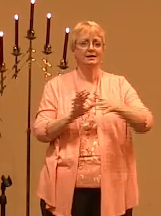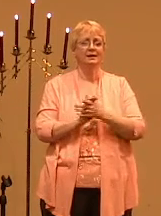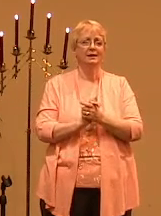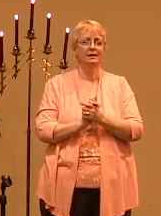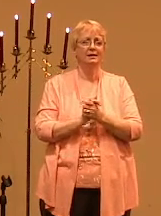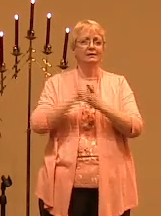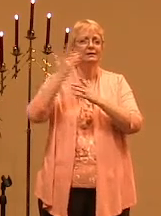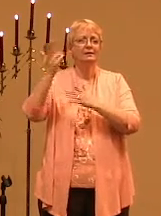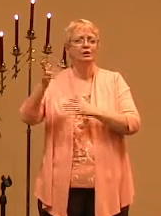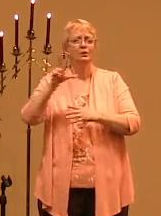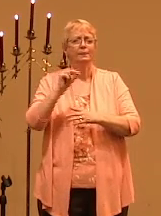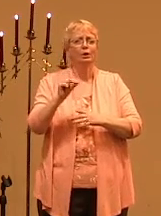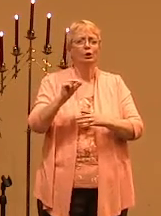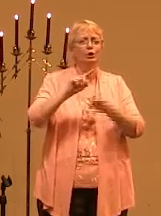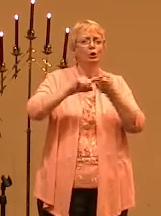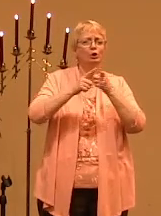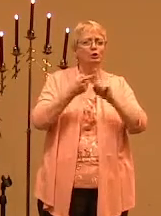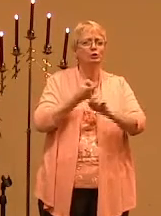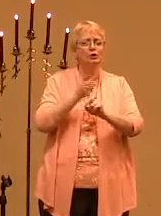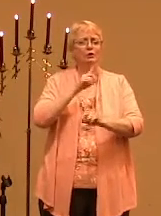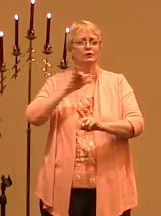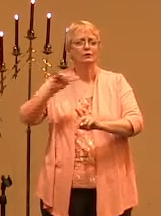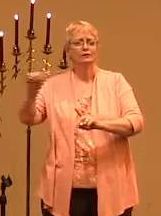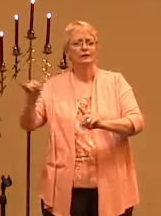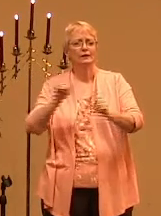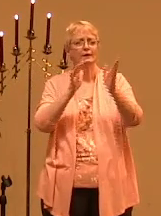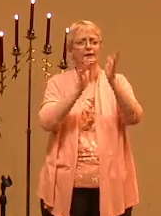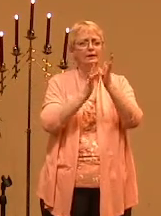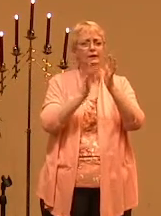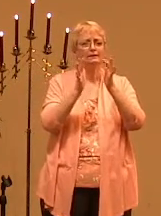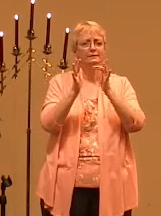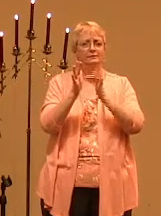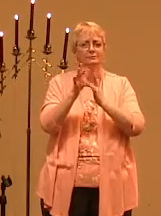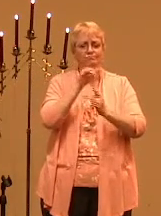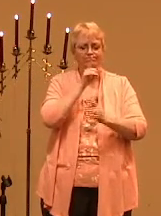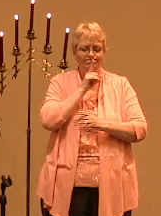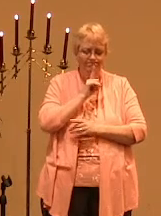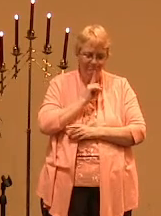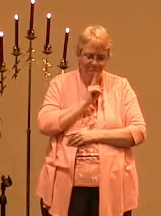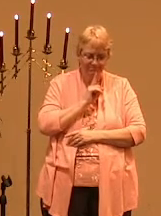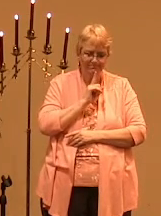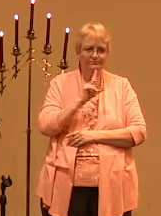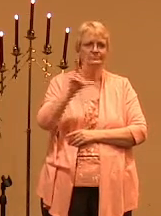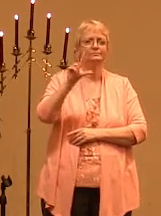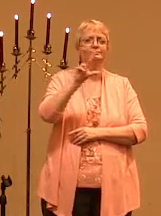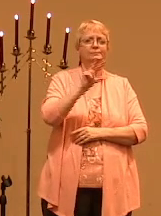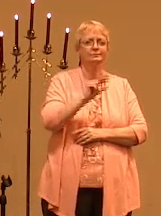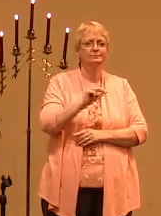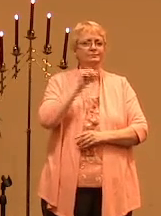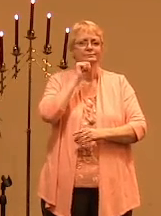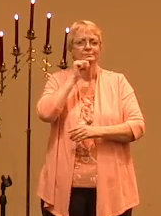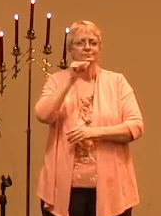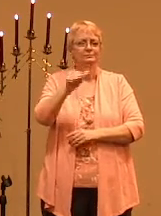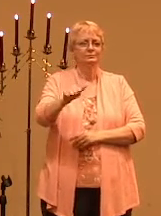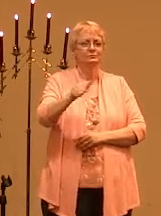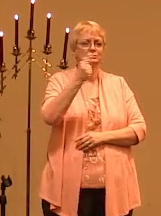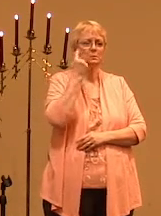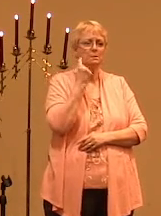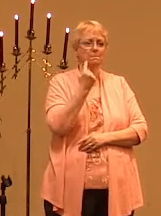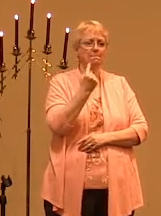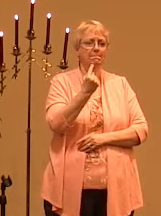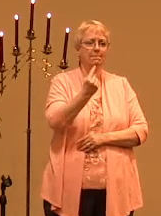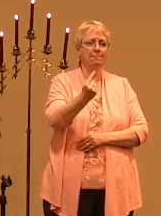is done. There's not a friend like the lowly Jesus.